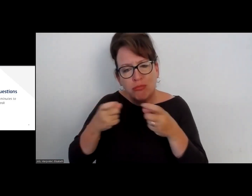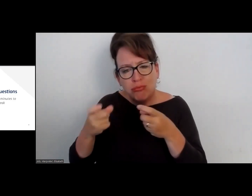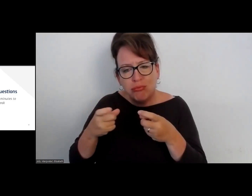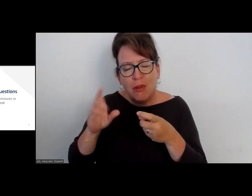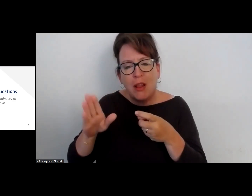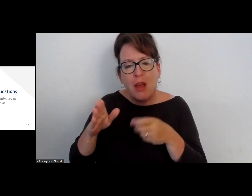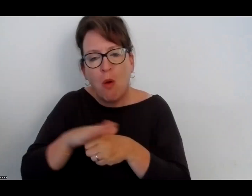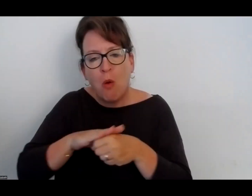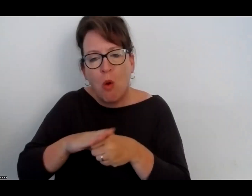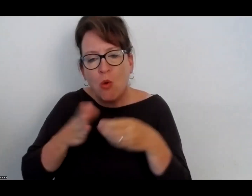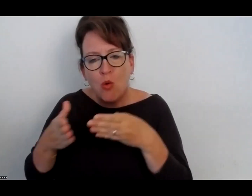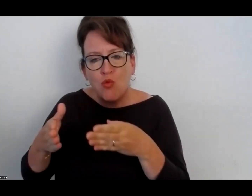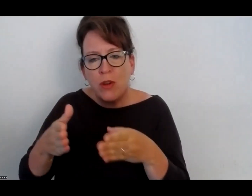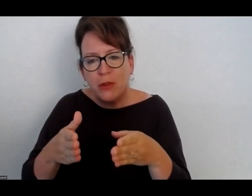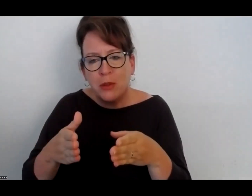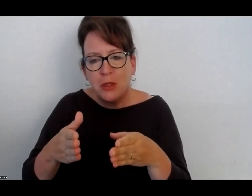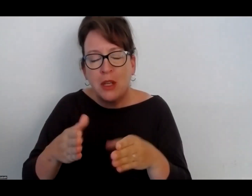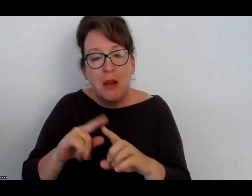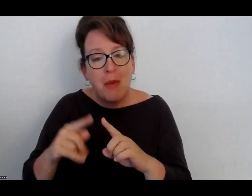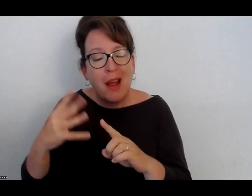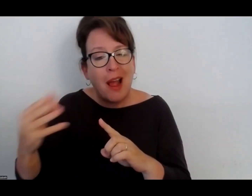outside the reservoir boundaries.